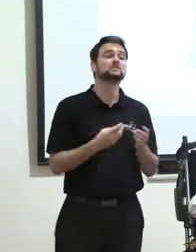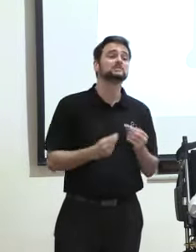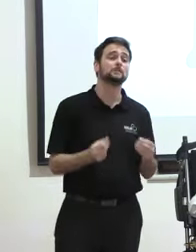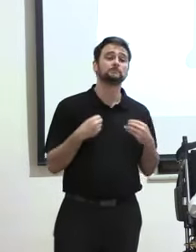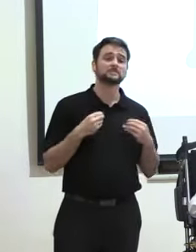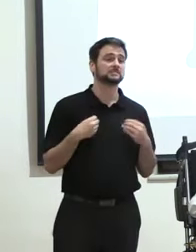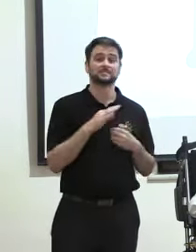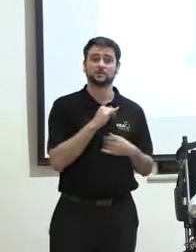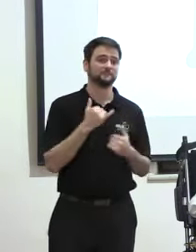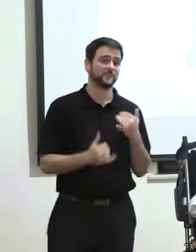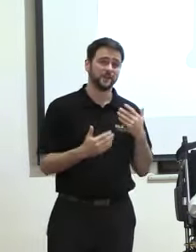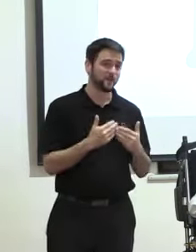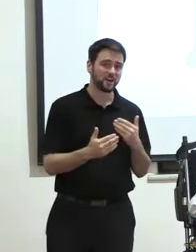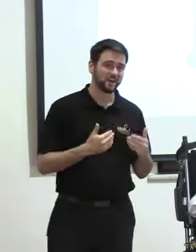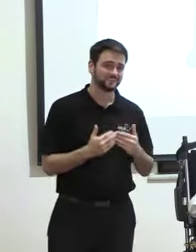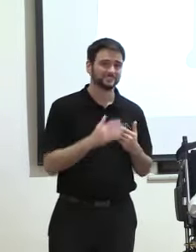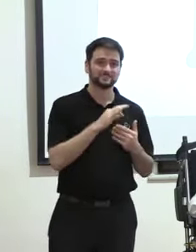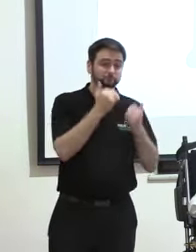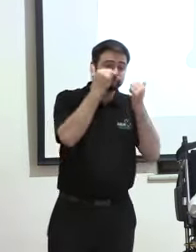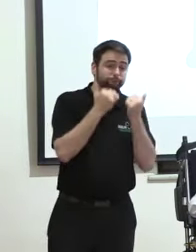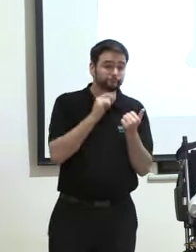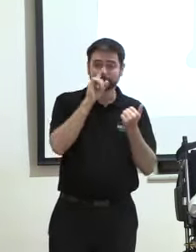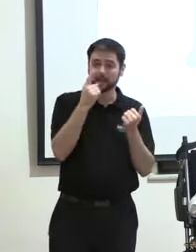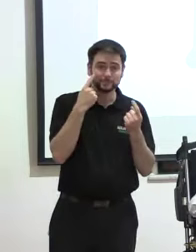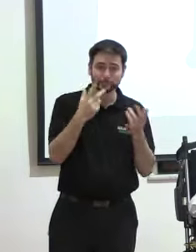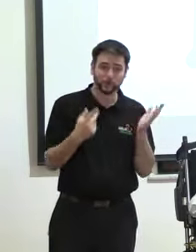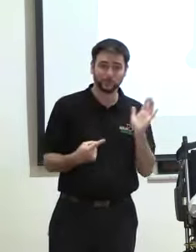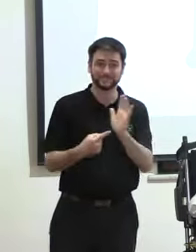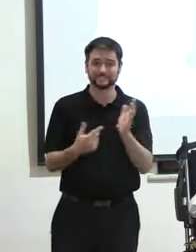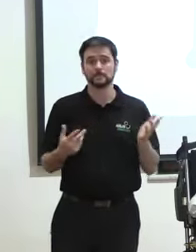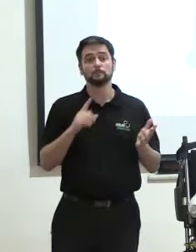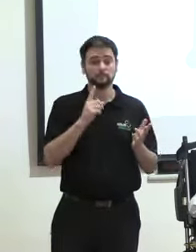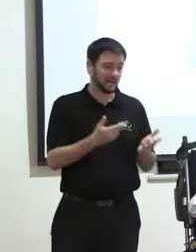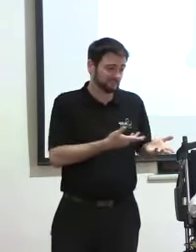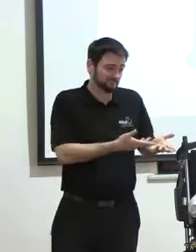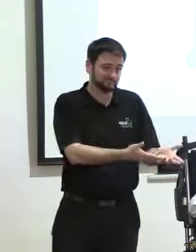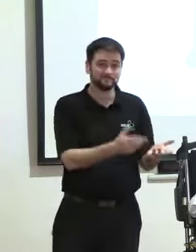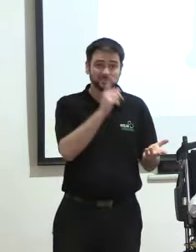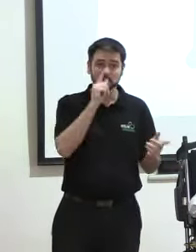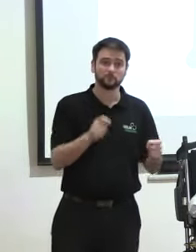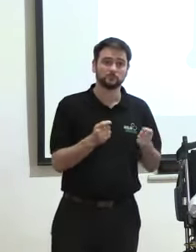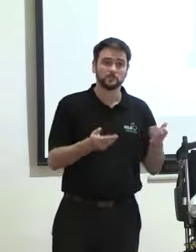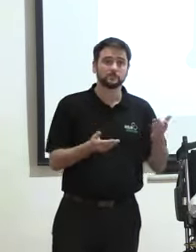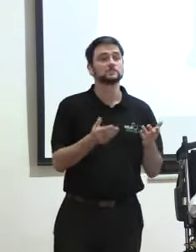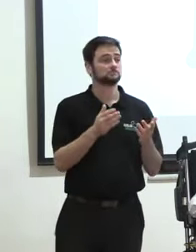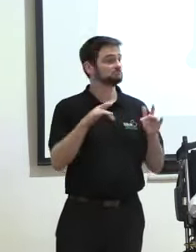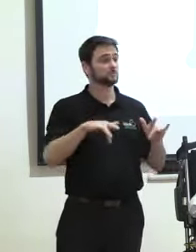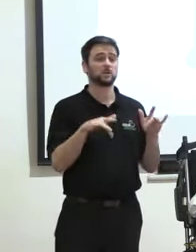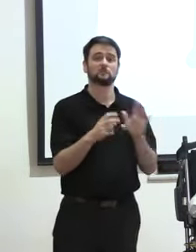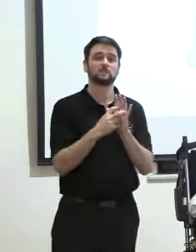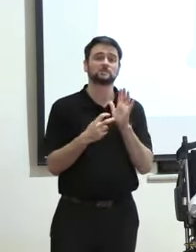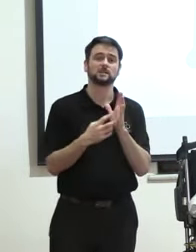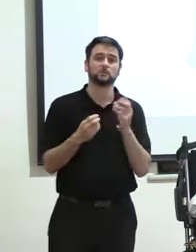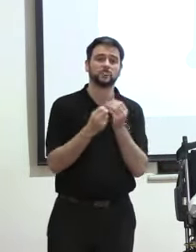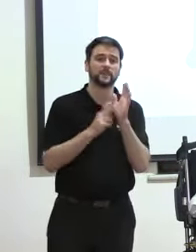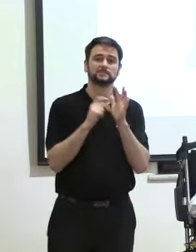organised, or maybe it's a bit difficult, but lots of businesses haven't actually registered with the NDIS, which means that if you have an